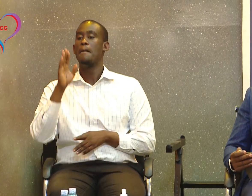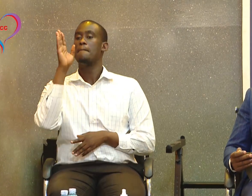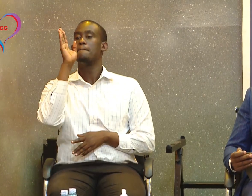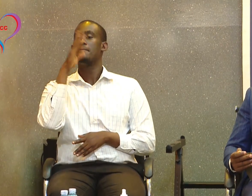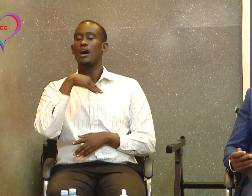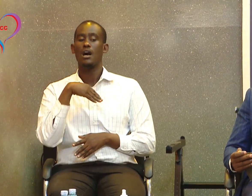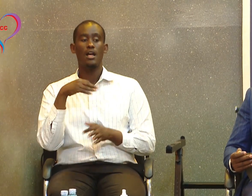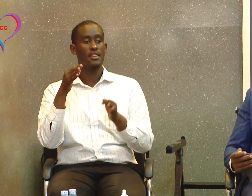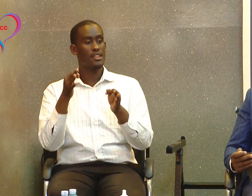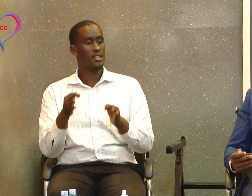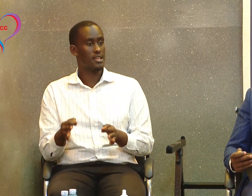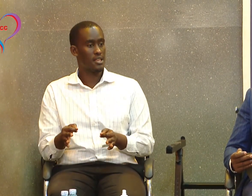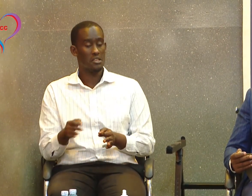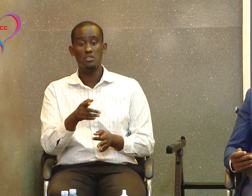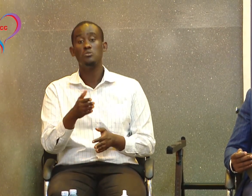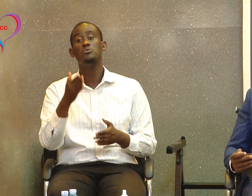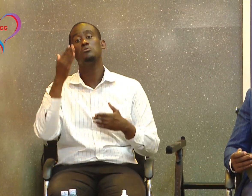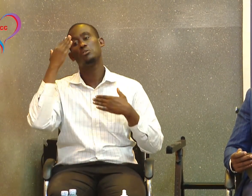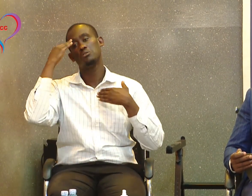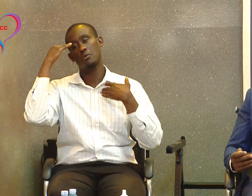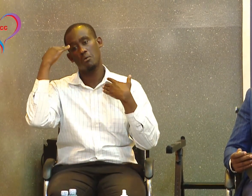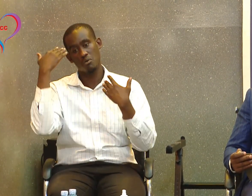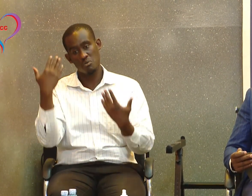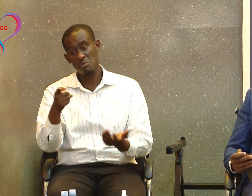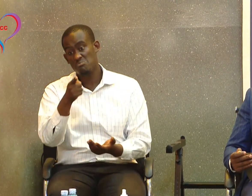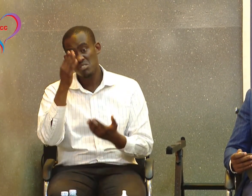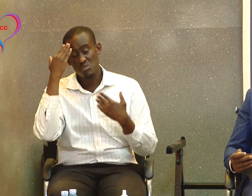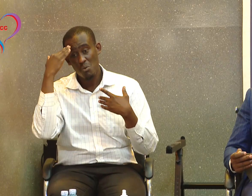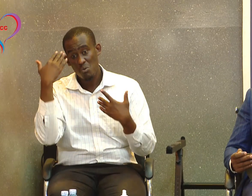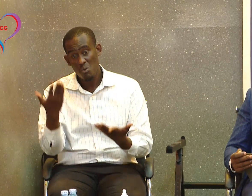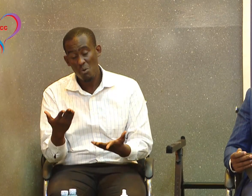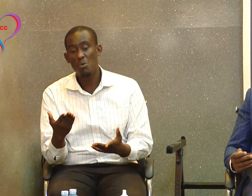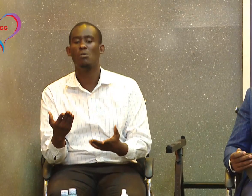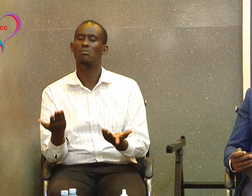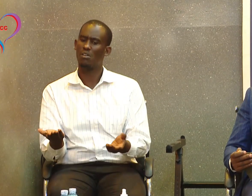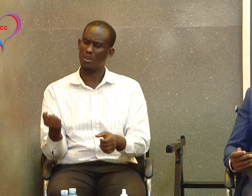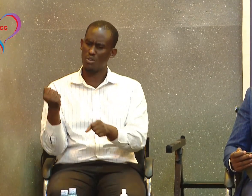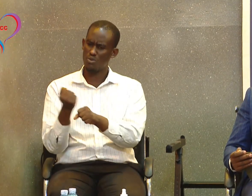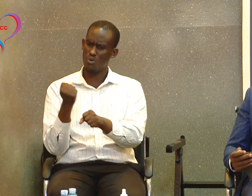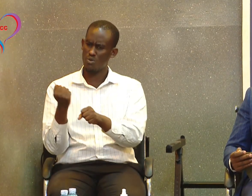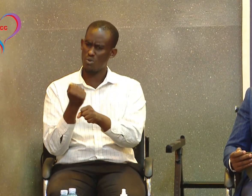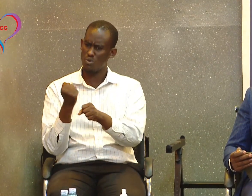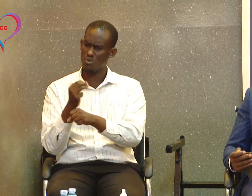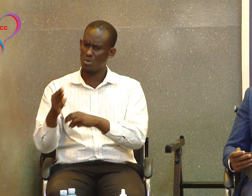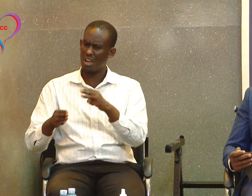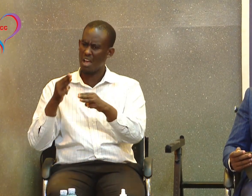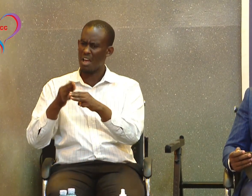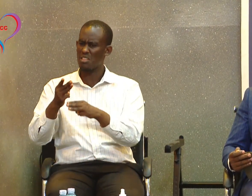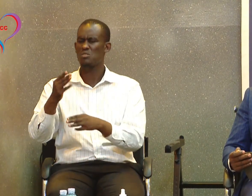And unfortunately, you may not be knowing or understanding what you're doing on earth. Tuli wano ku